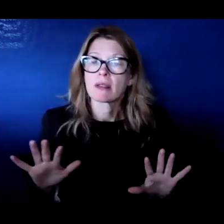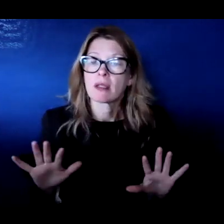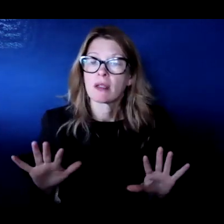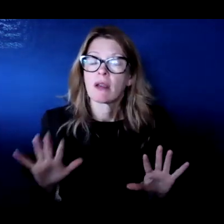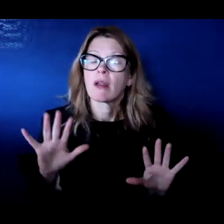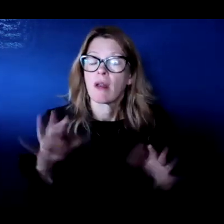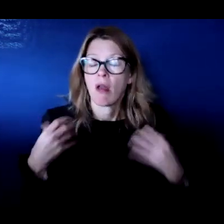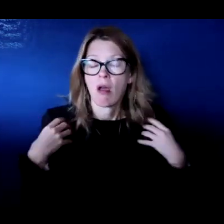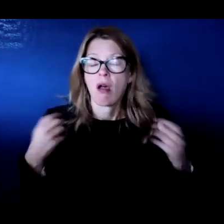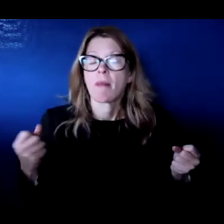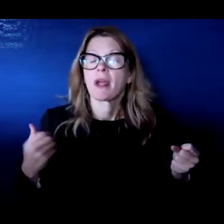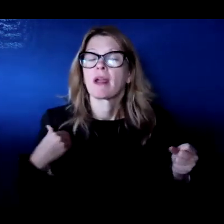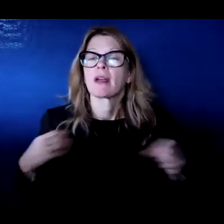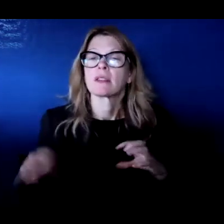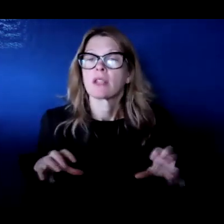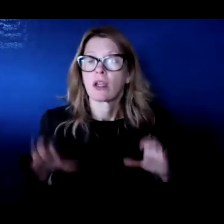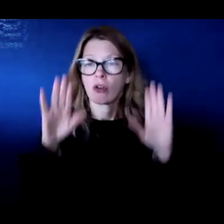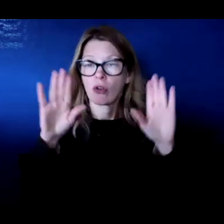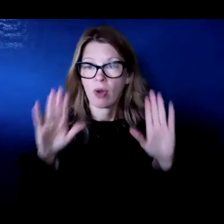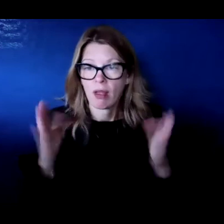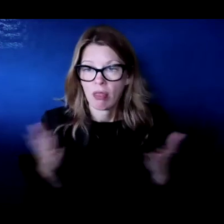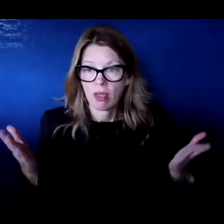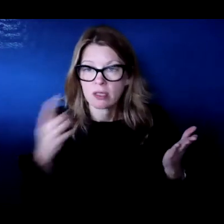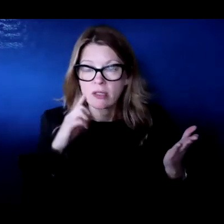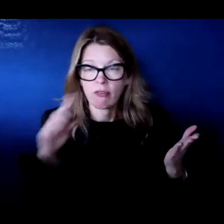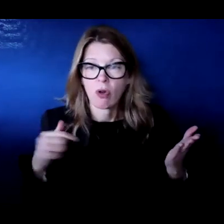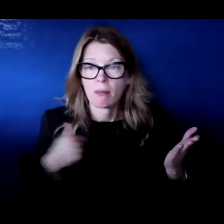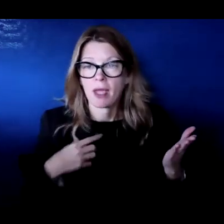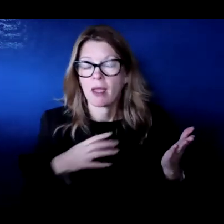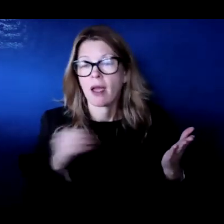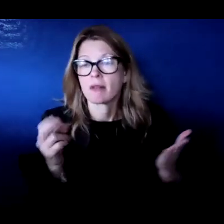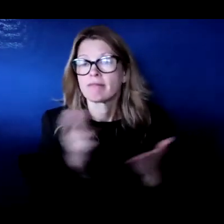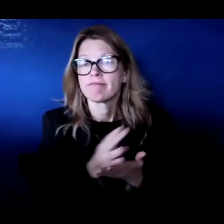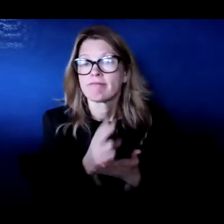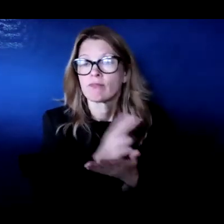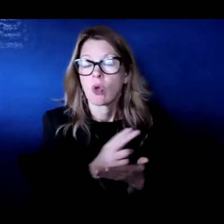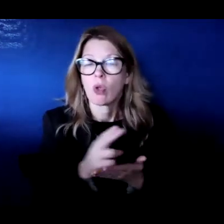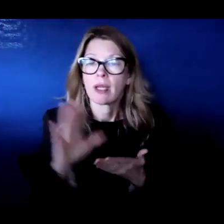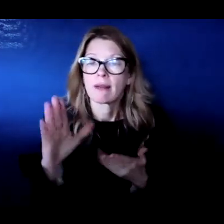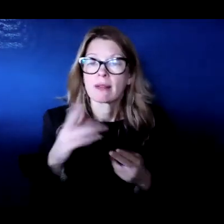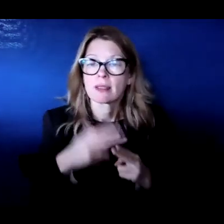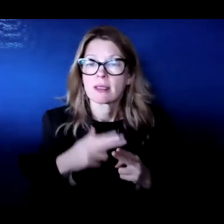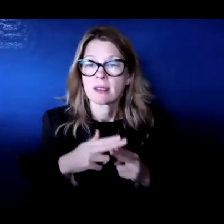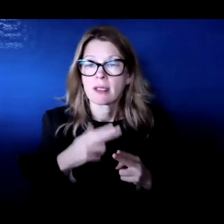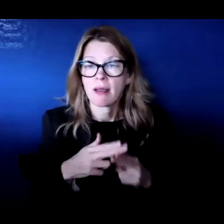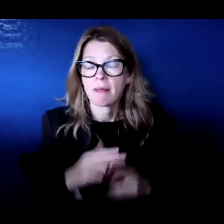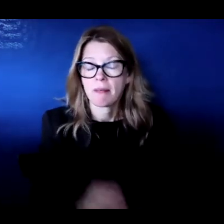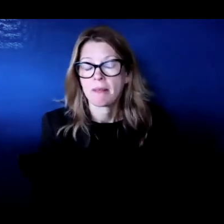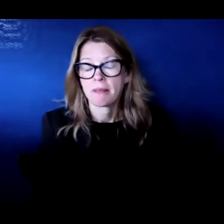Almighty has done great things for me, and holy is his